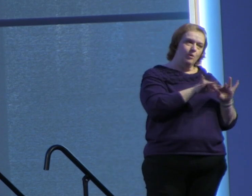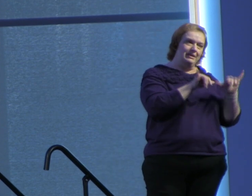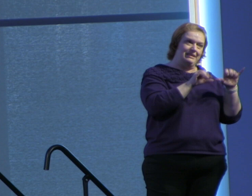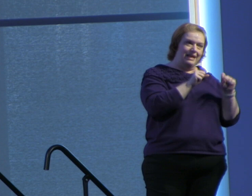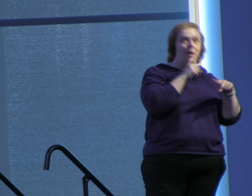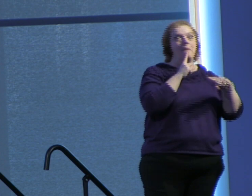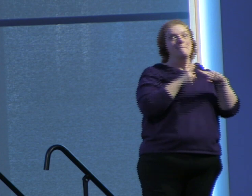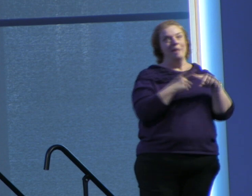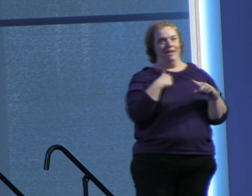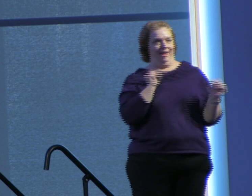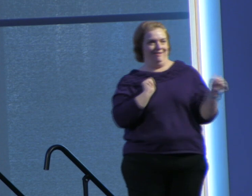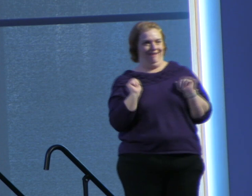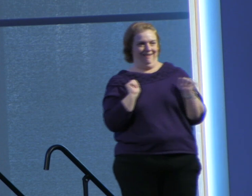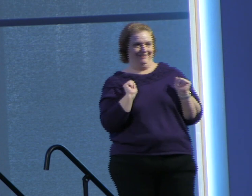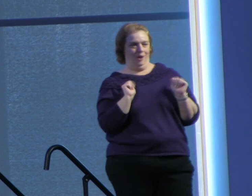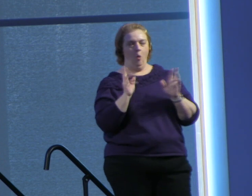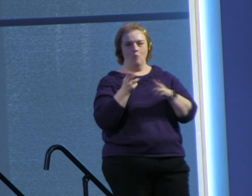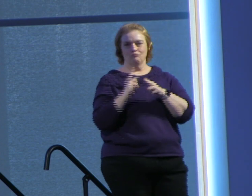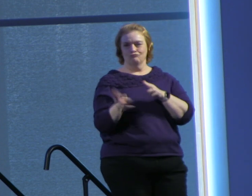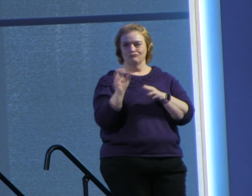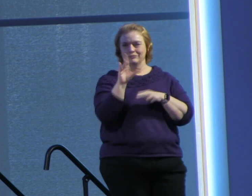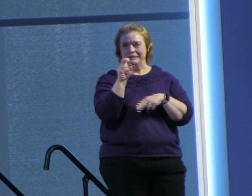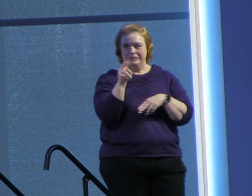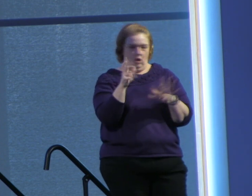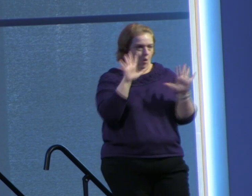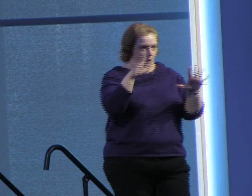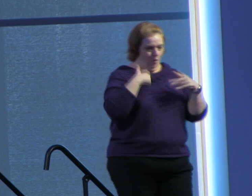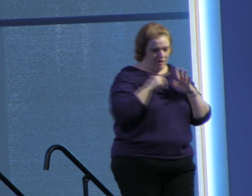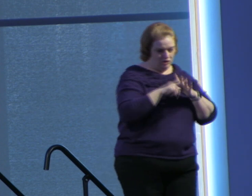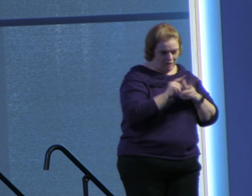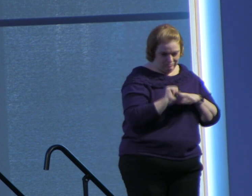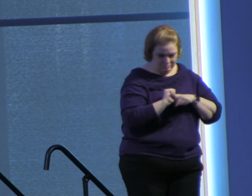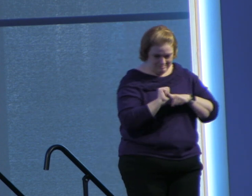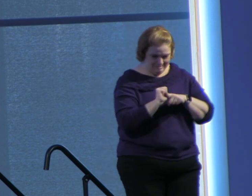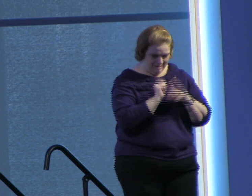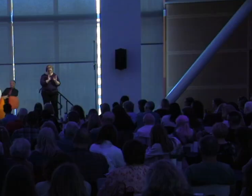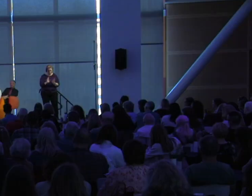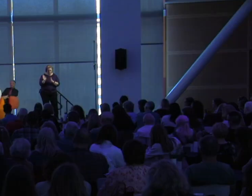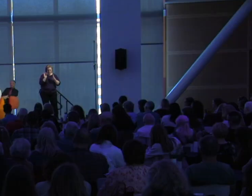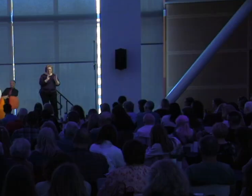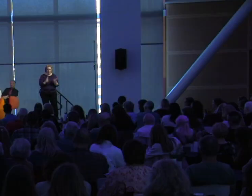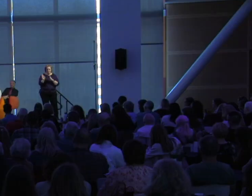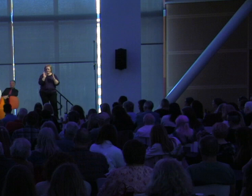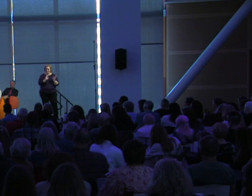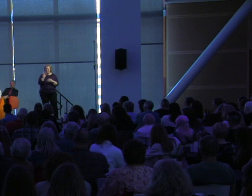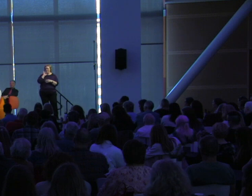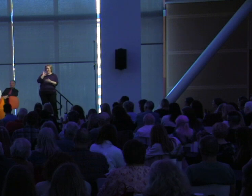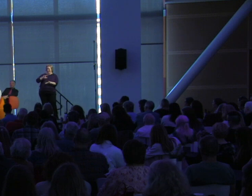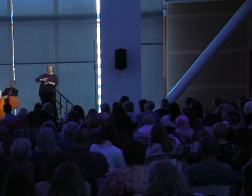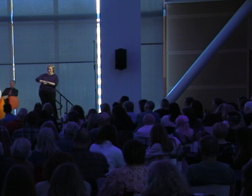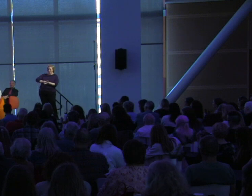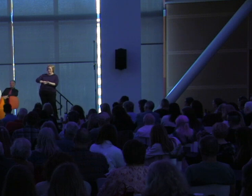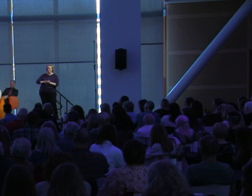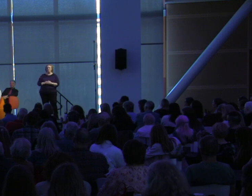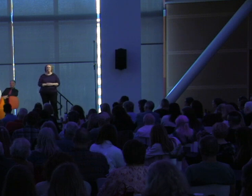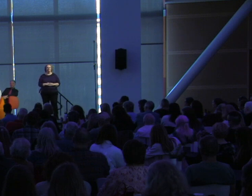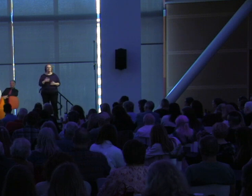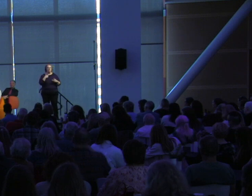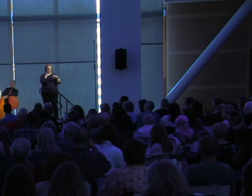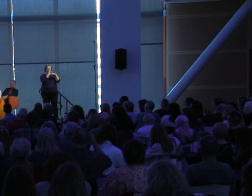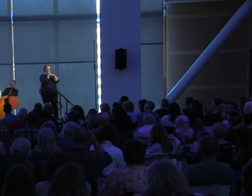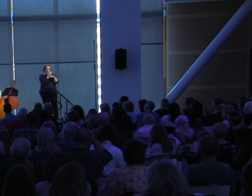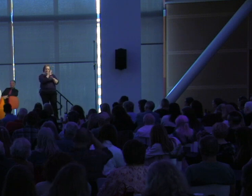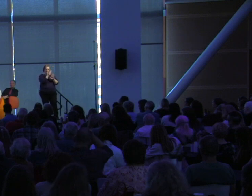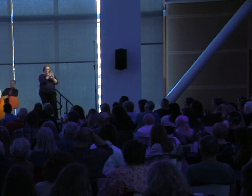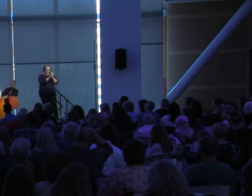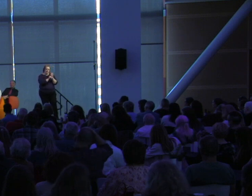get to do a scene. So I start prepping on this character, the nurse. I figure out her background,